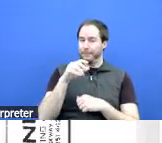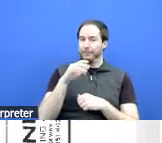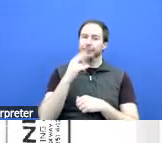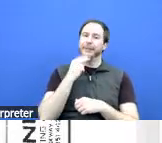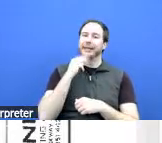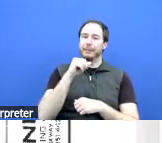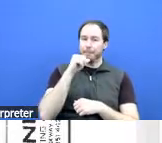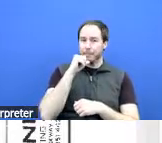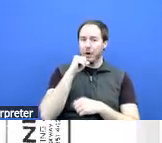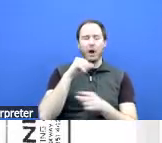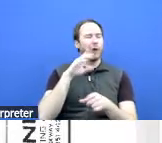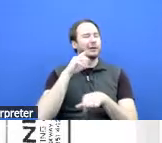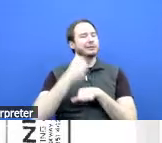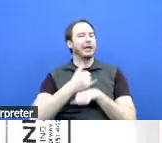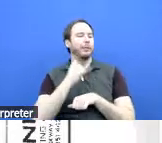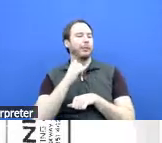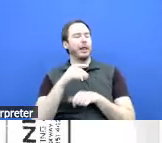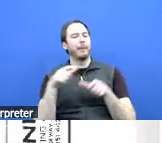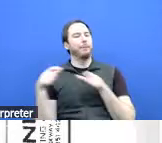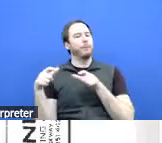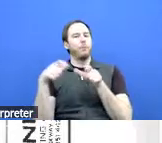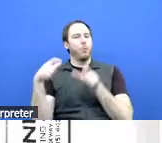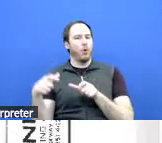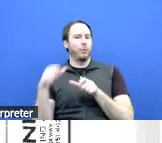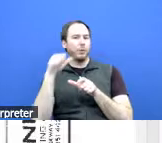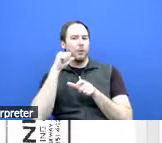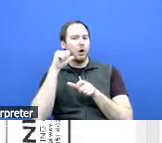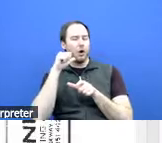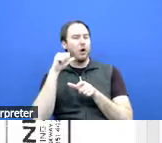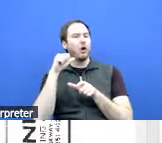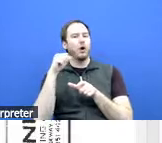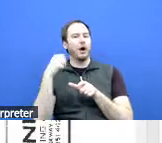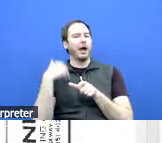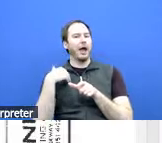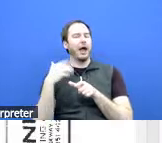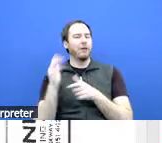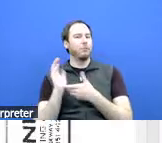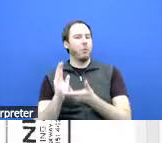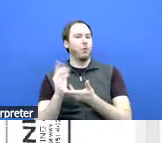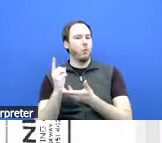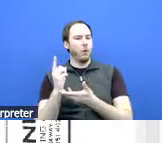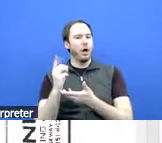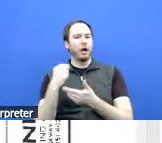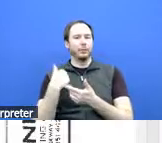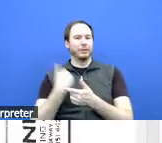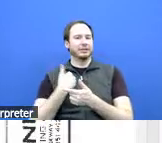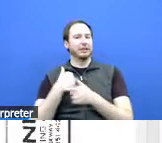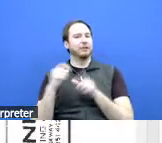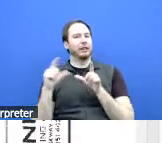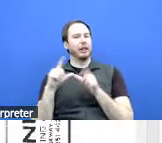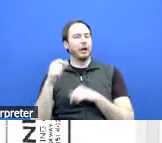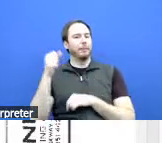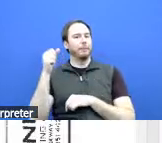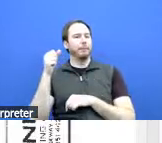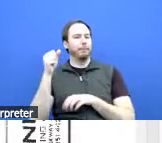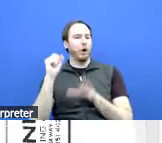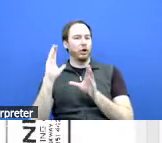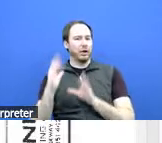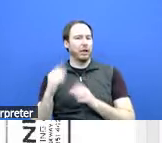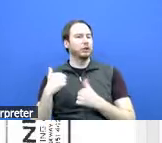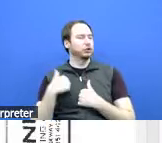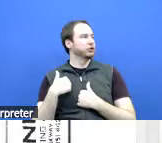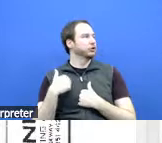would set Or were you something gonna- up like a portable bar, because I have the portable one. I'm also a licensed bartender.